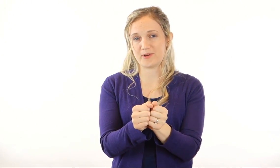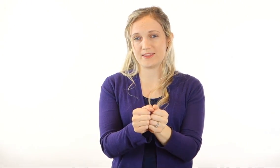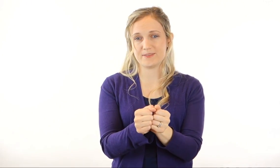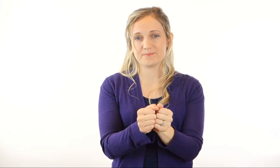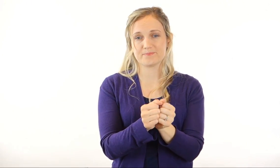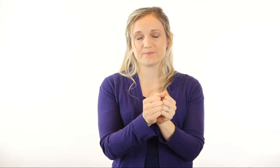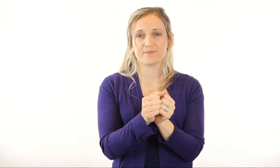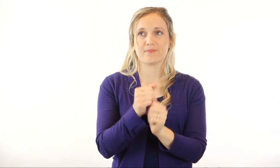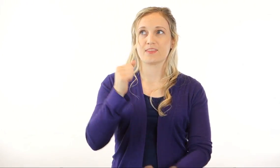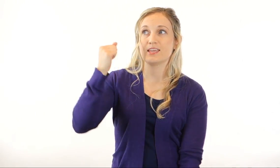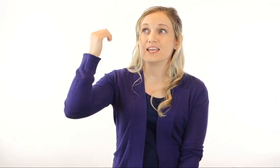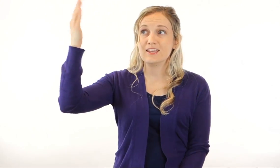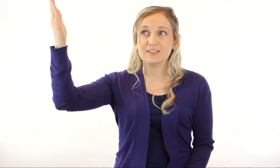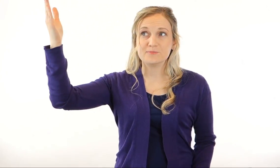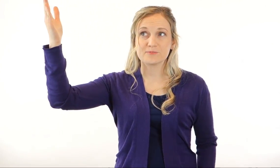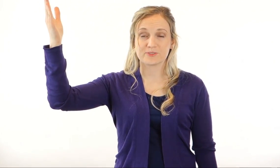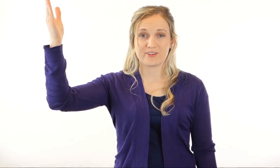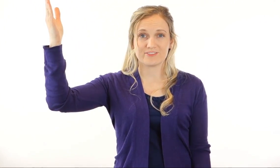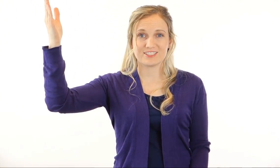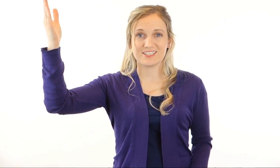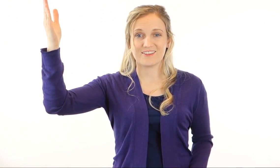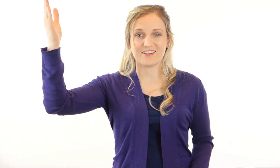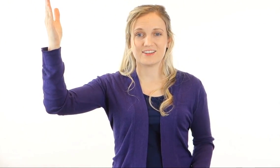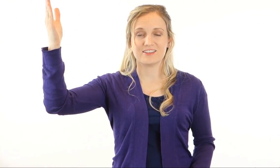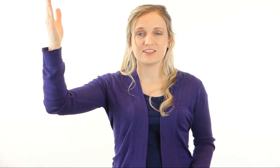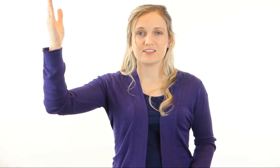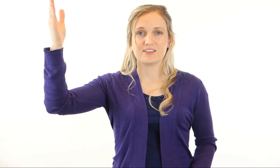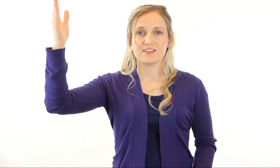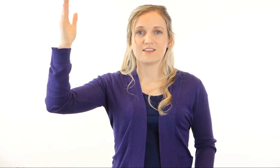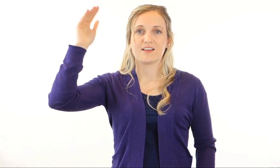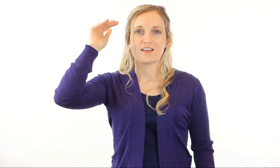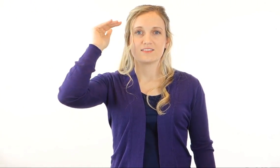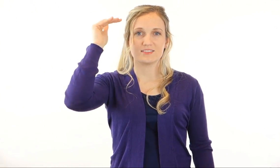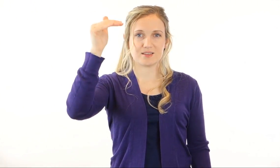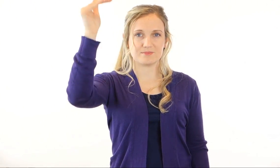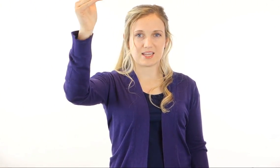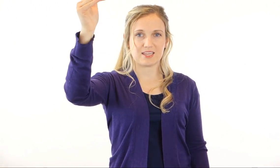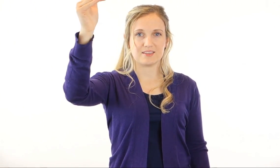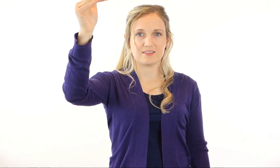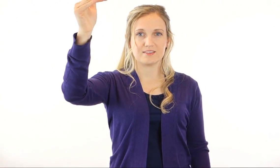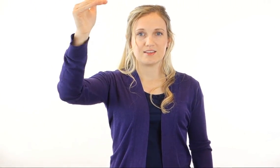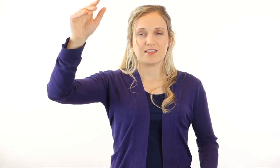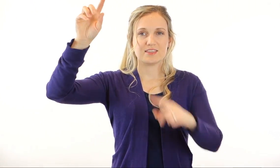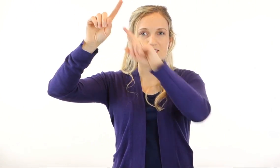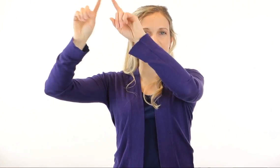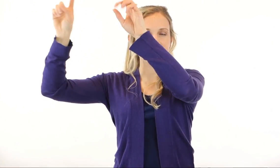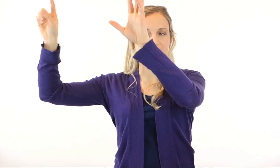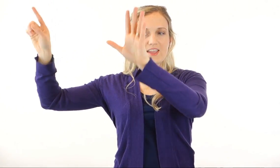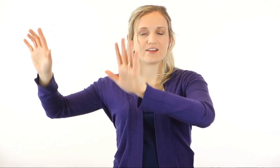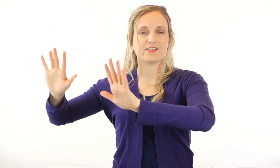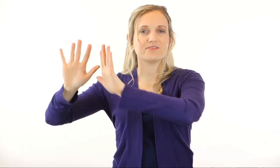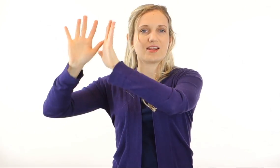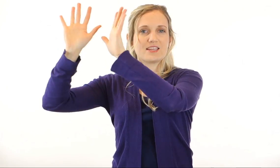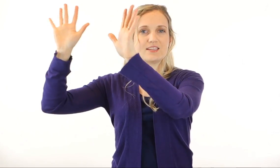with, Him, we're referencing God, someday. This kind of area right